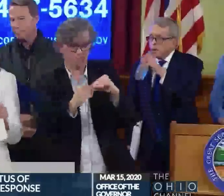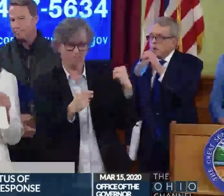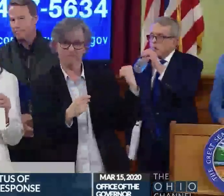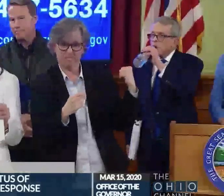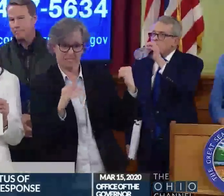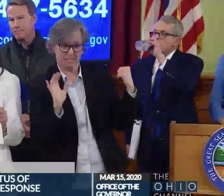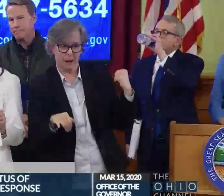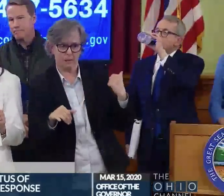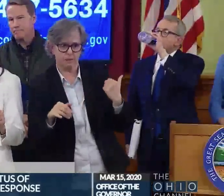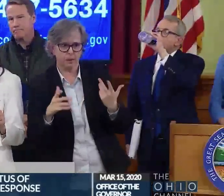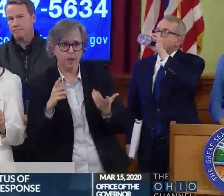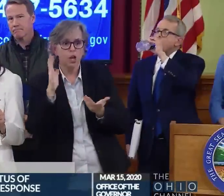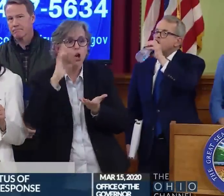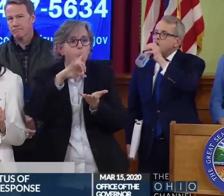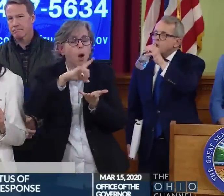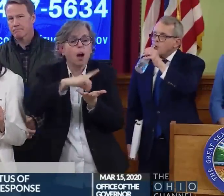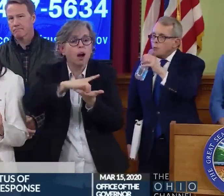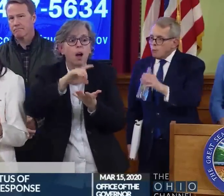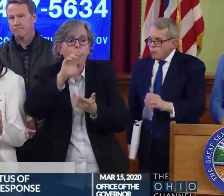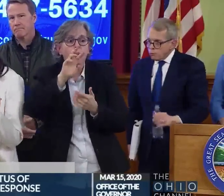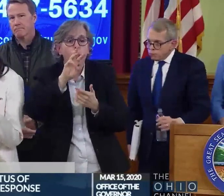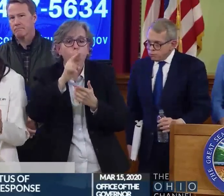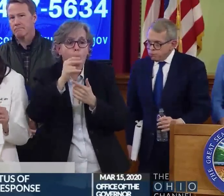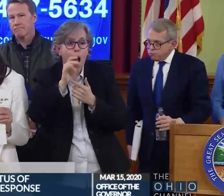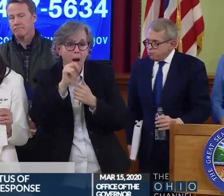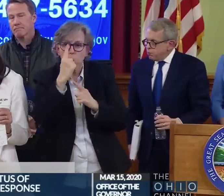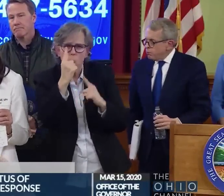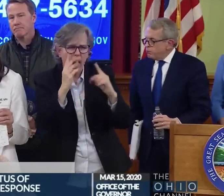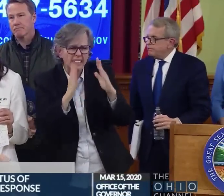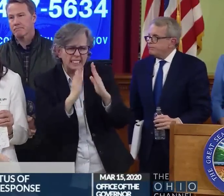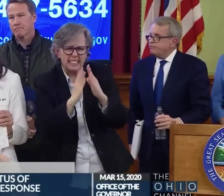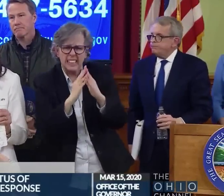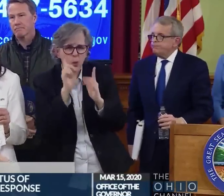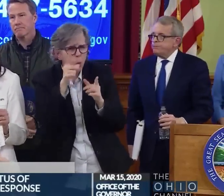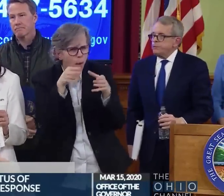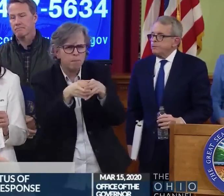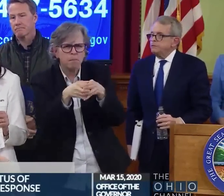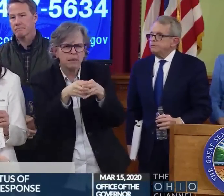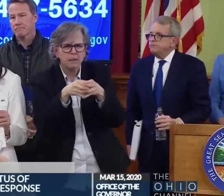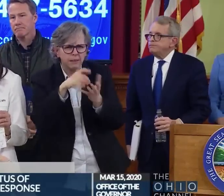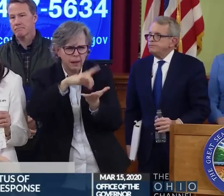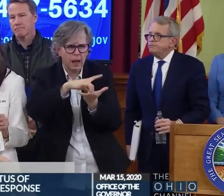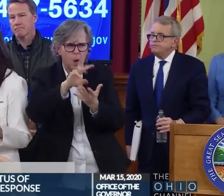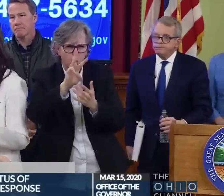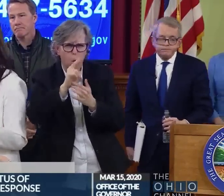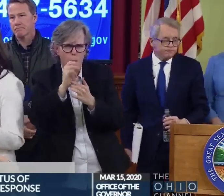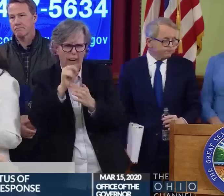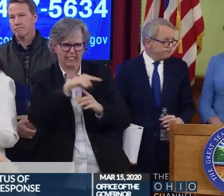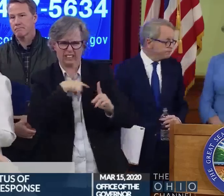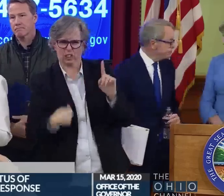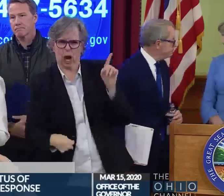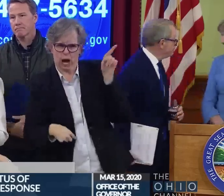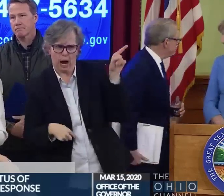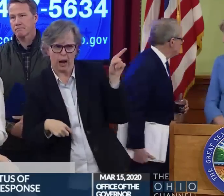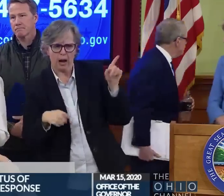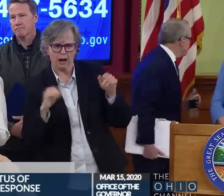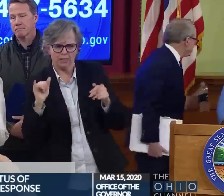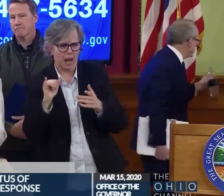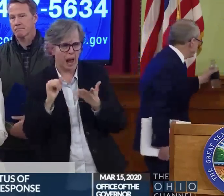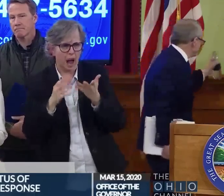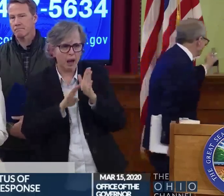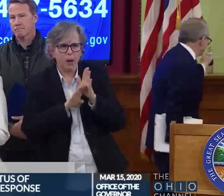Wuhan was one city under a surge. It was one point because it was where it originated. They didn't